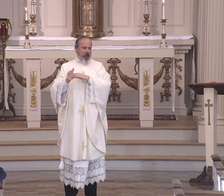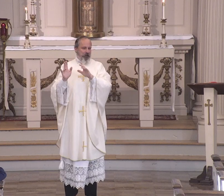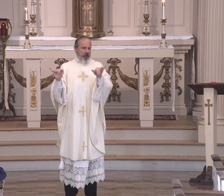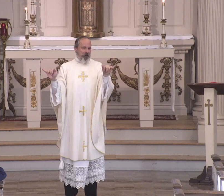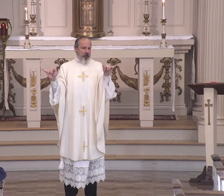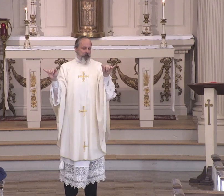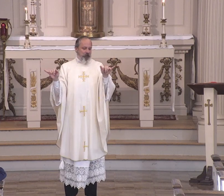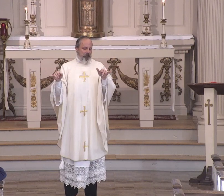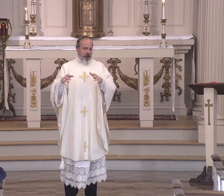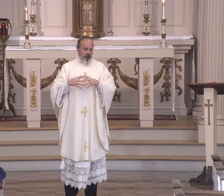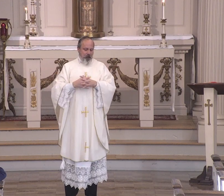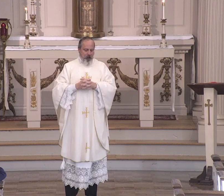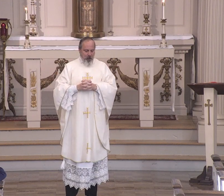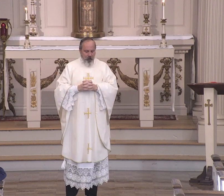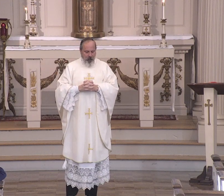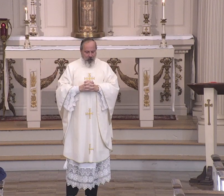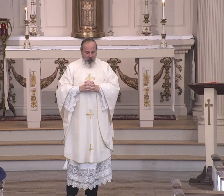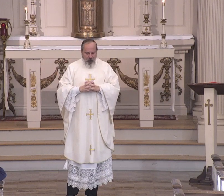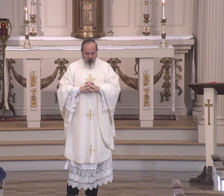But